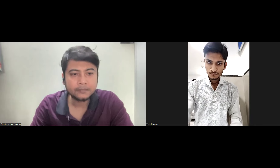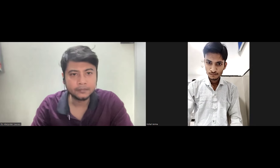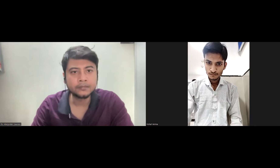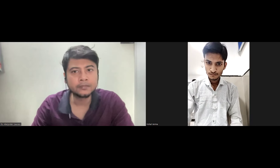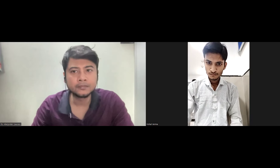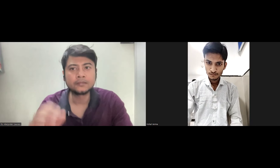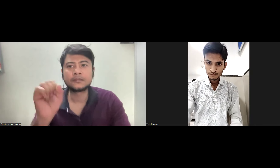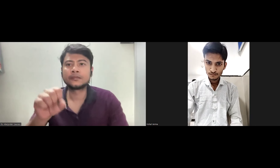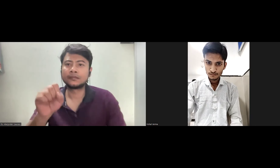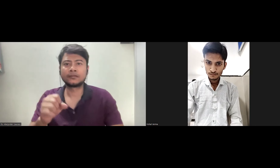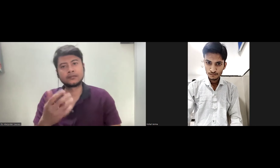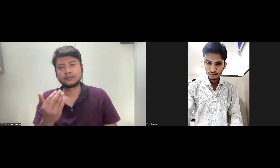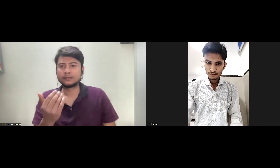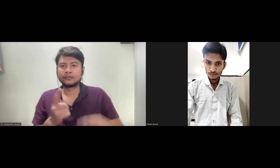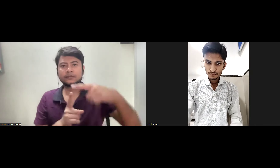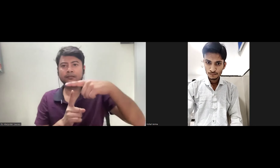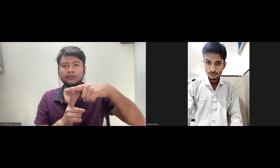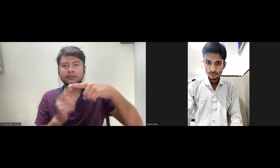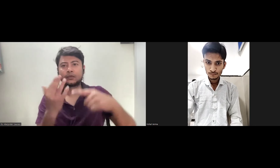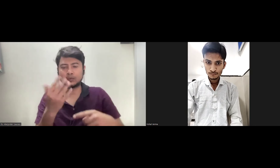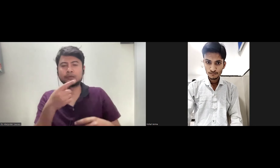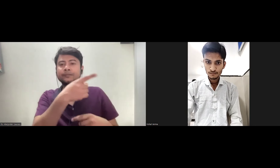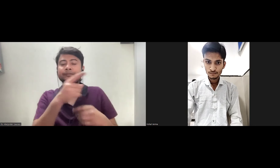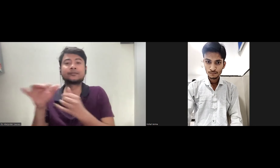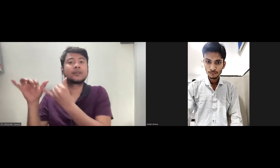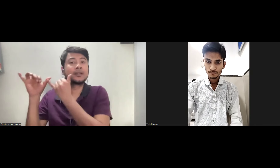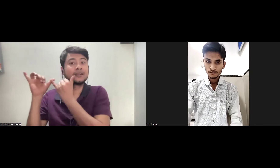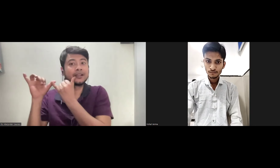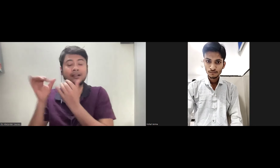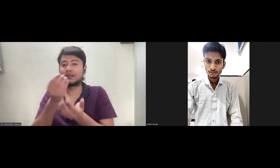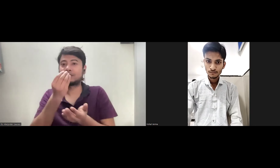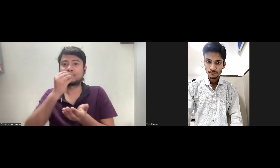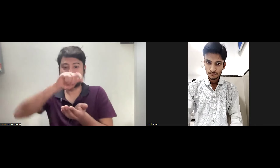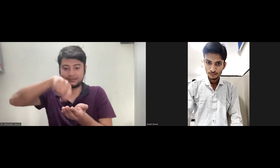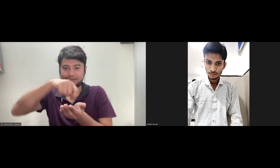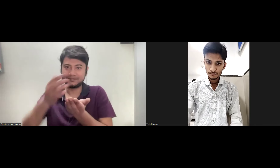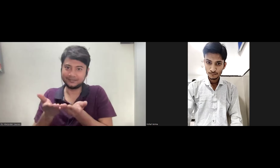like, when we offer bhoga to Krishna, we always keep a tulsi leaf on the food, right?